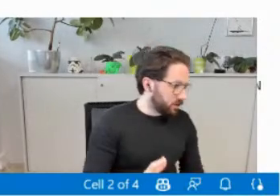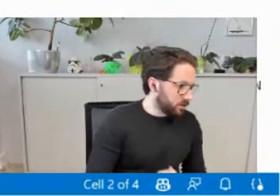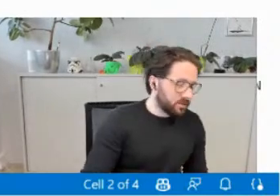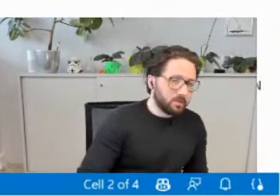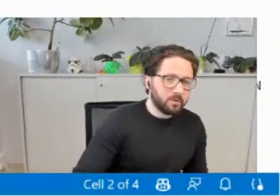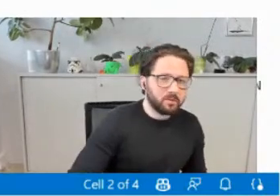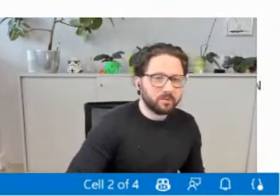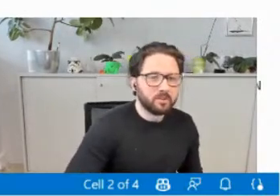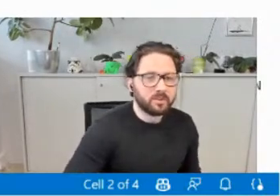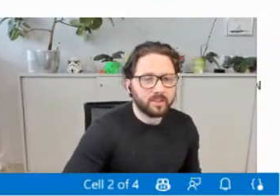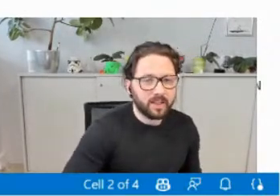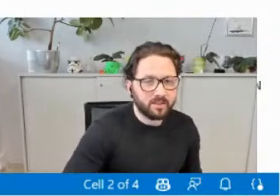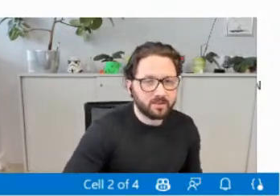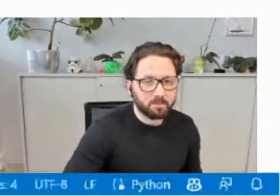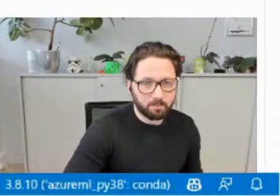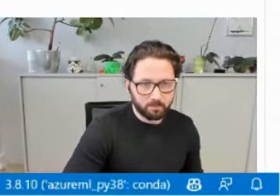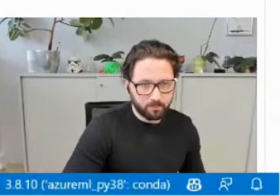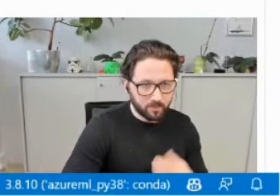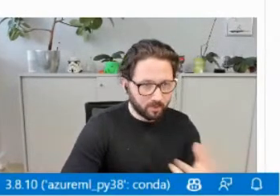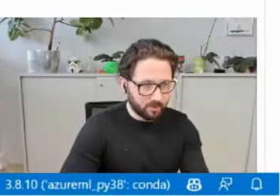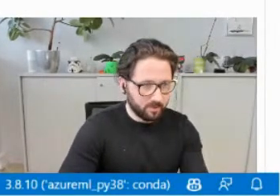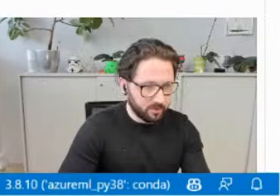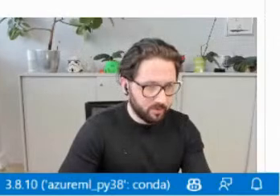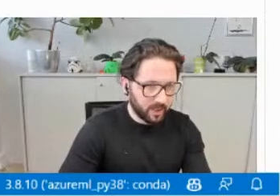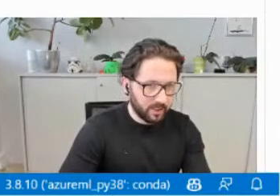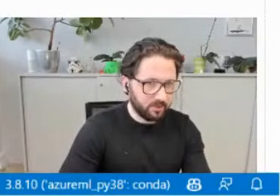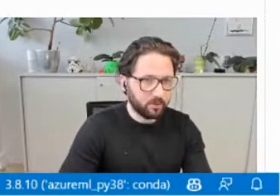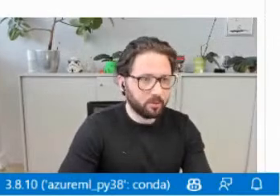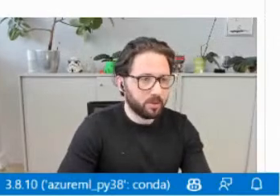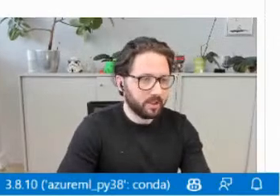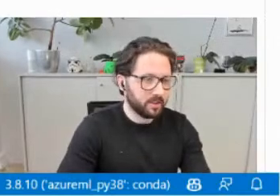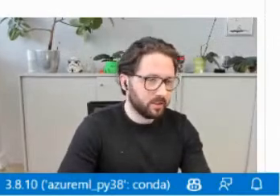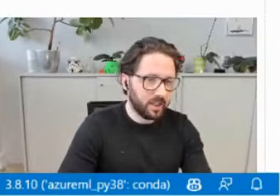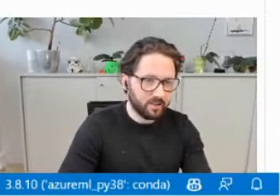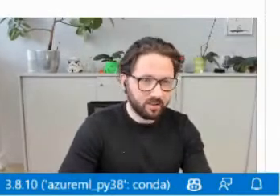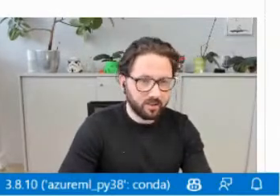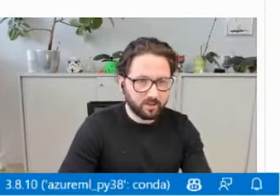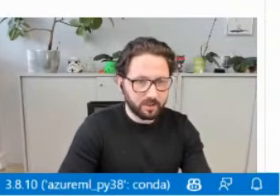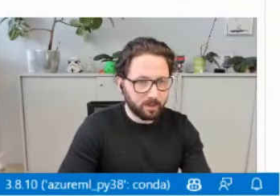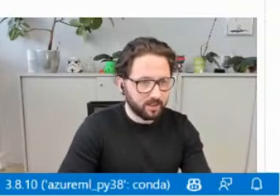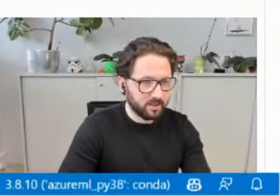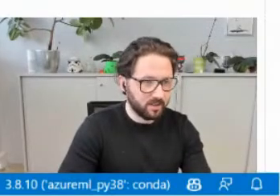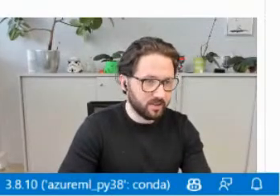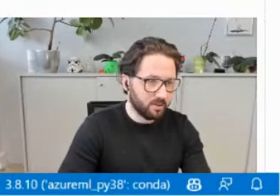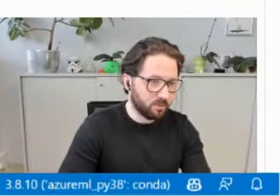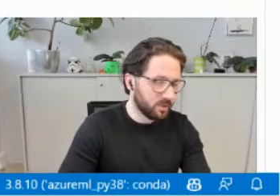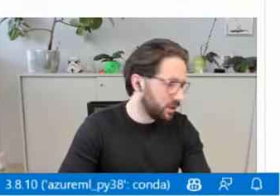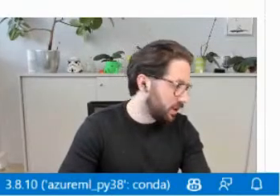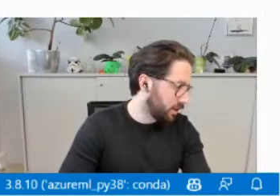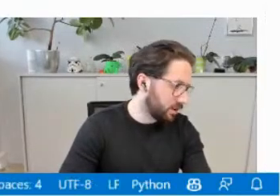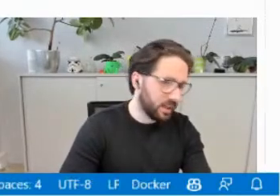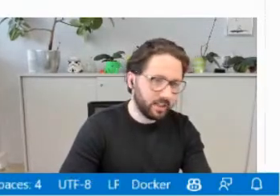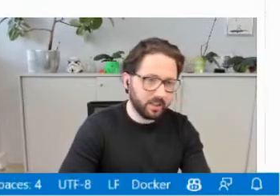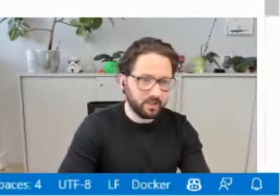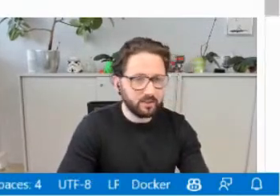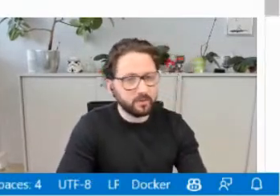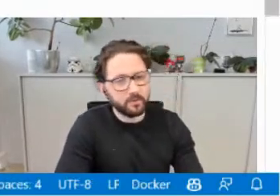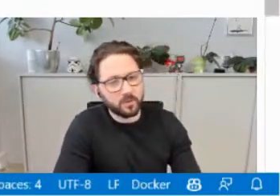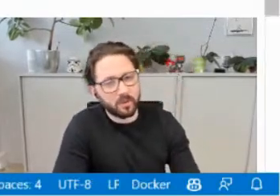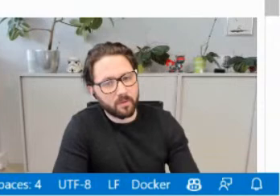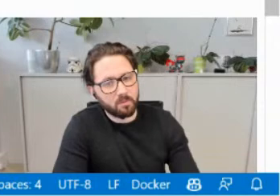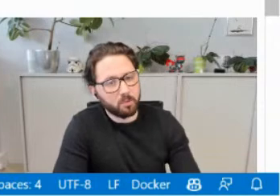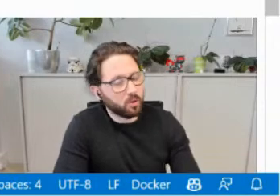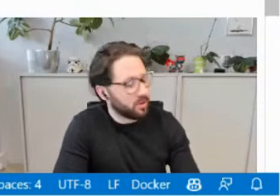is important. The test file for Python has a lot of dependencies. And here